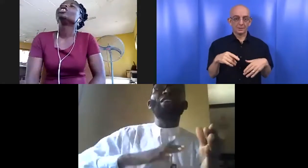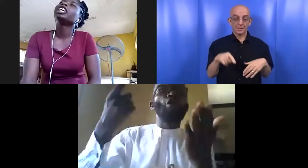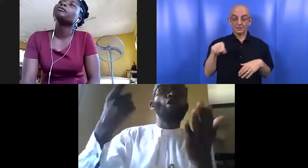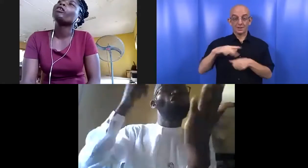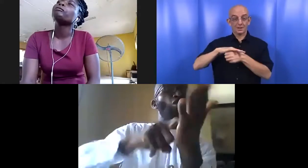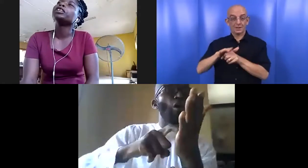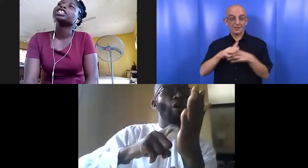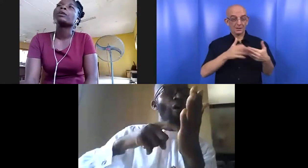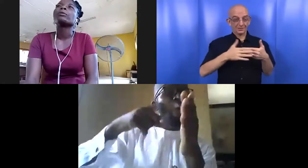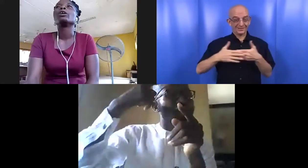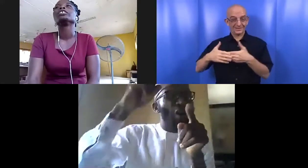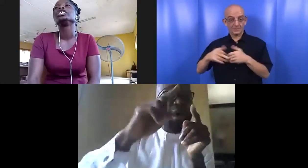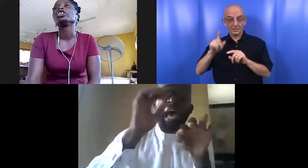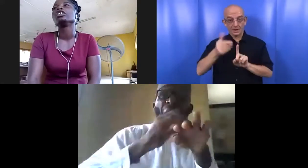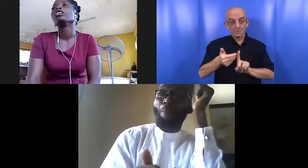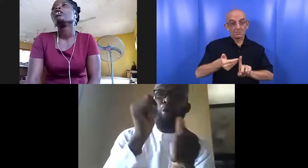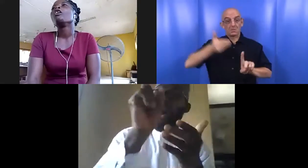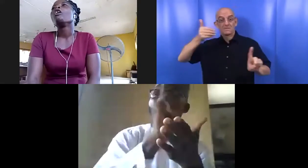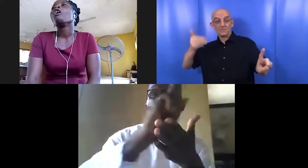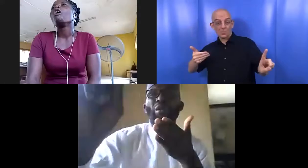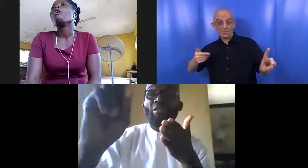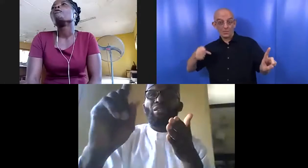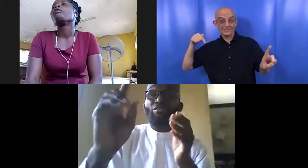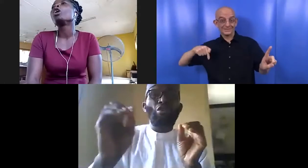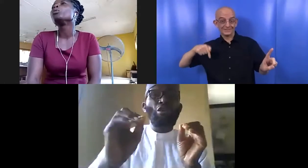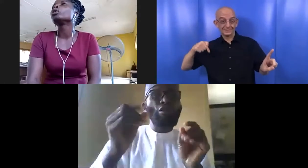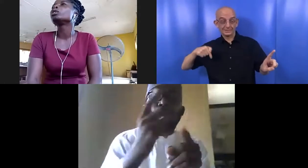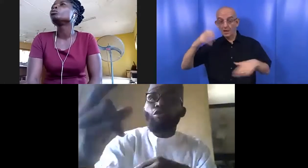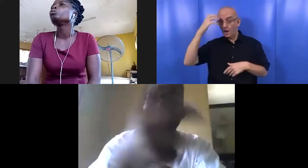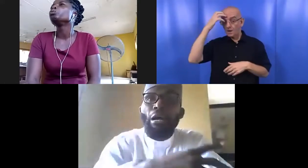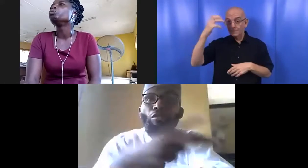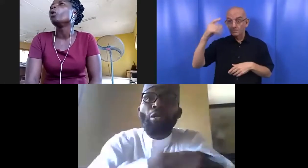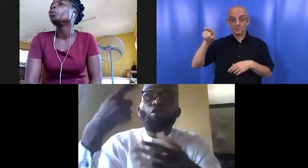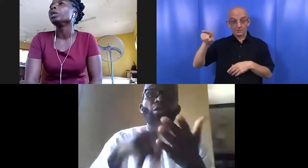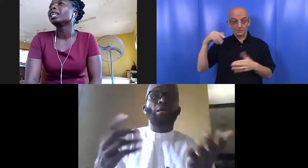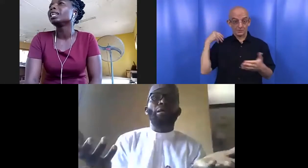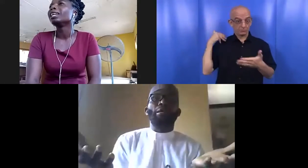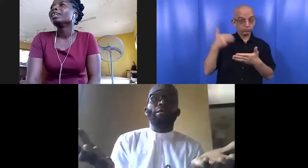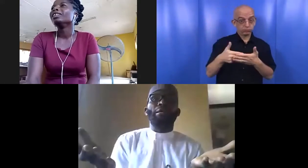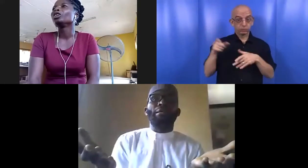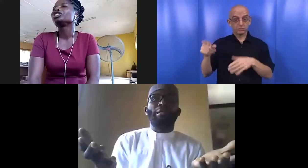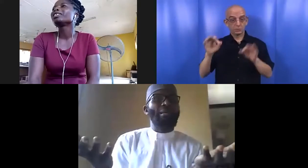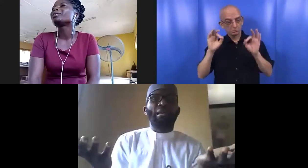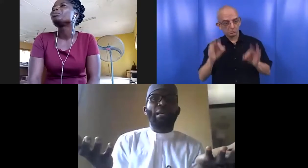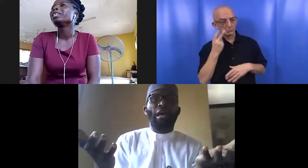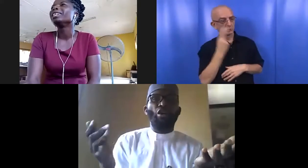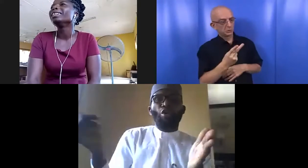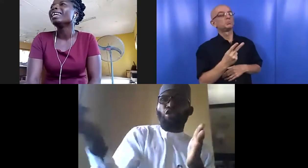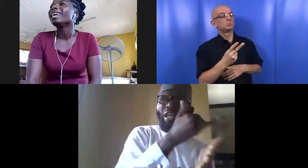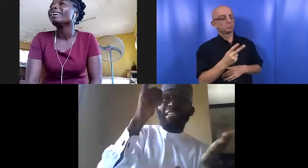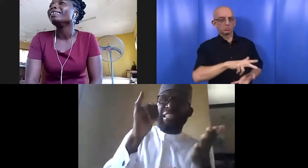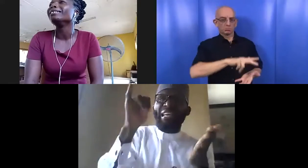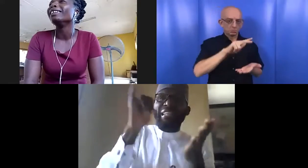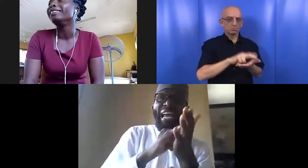did not give official recognition for almost 1 week. It was just